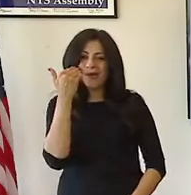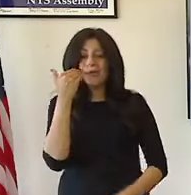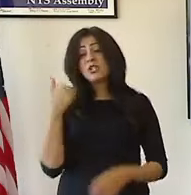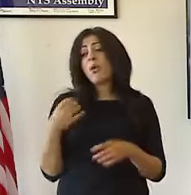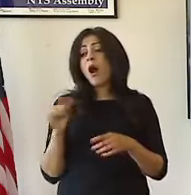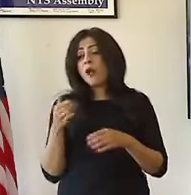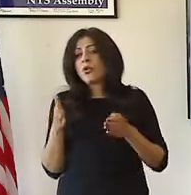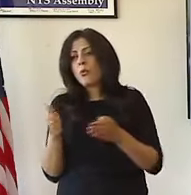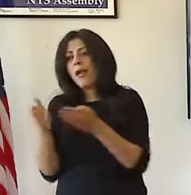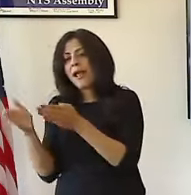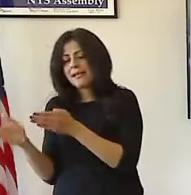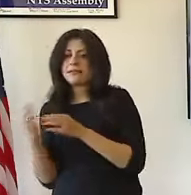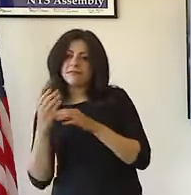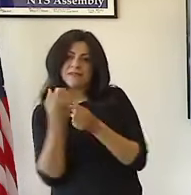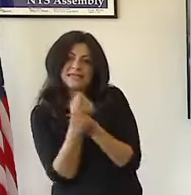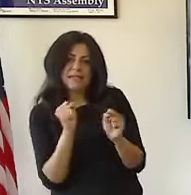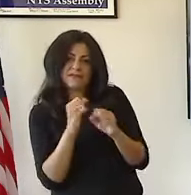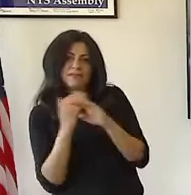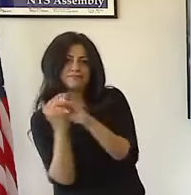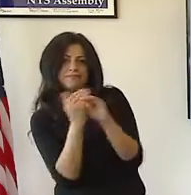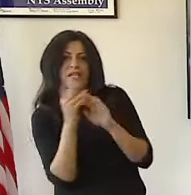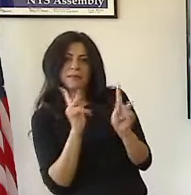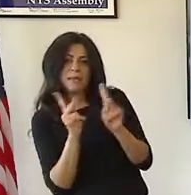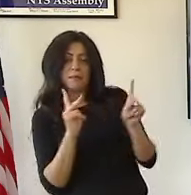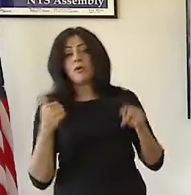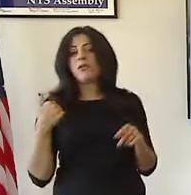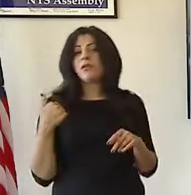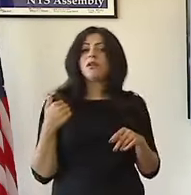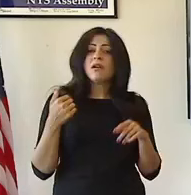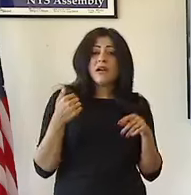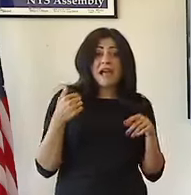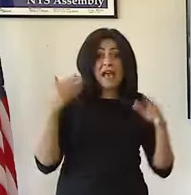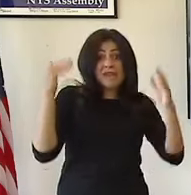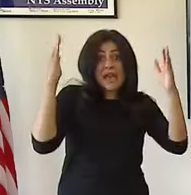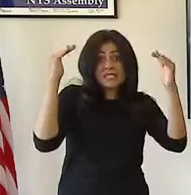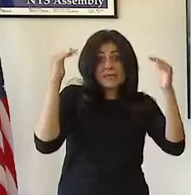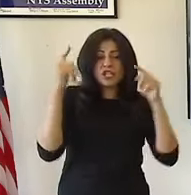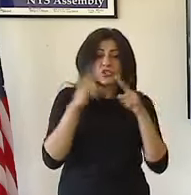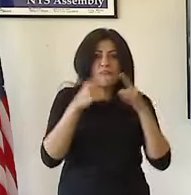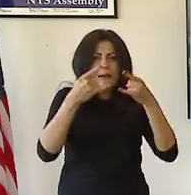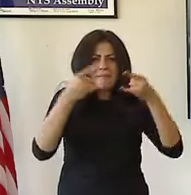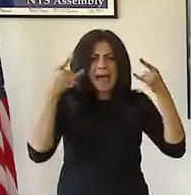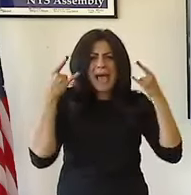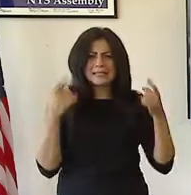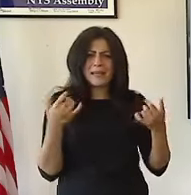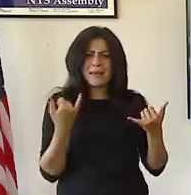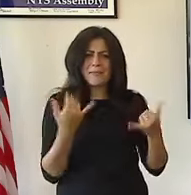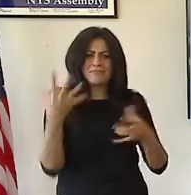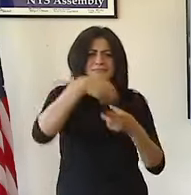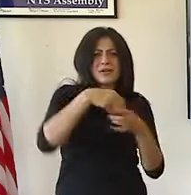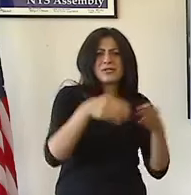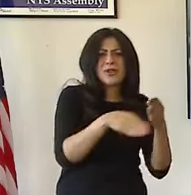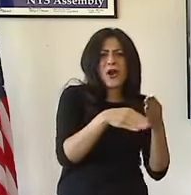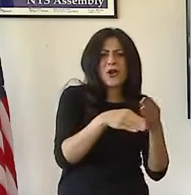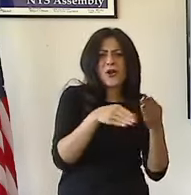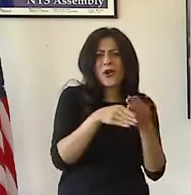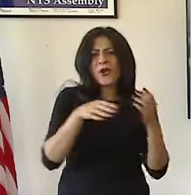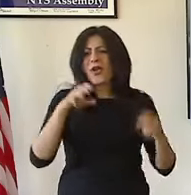taken to keep people safe, but there is no expectation. I'll say this: there's no expectation you're going to wear a mask to play soccer or